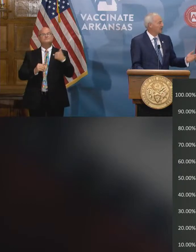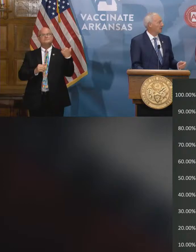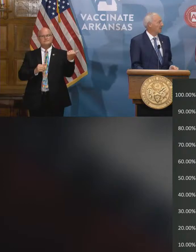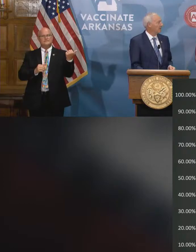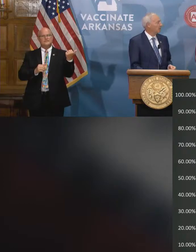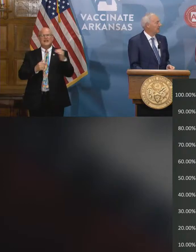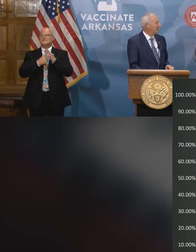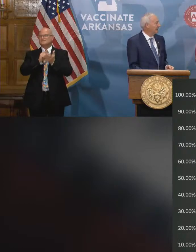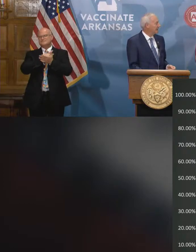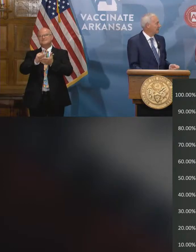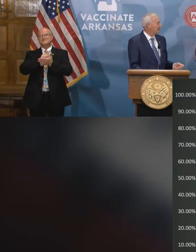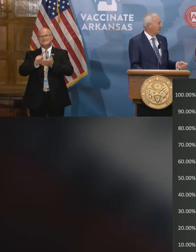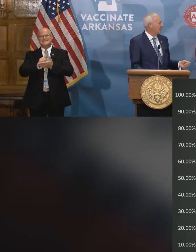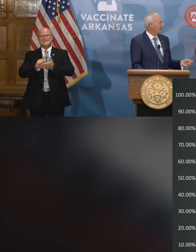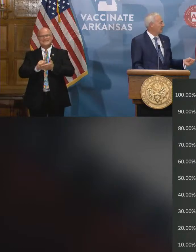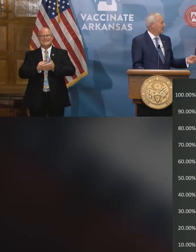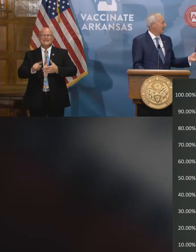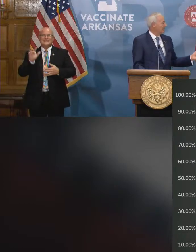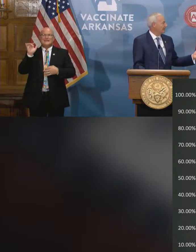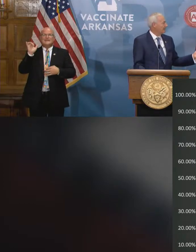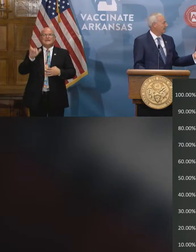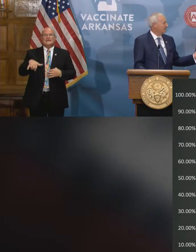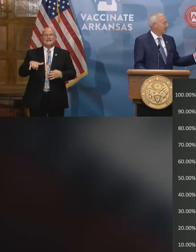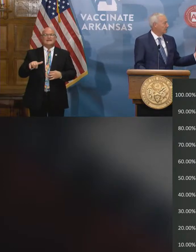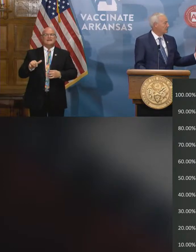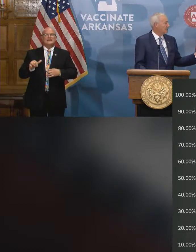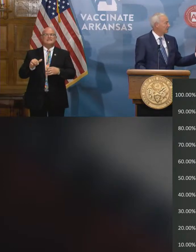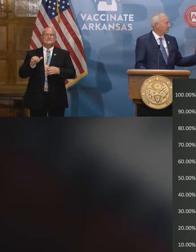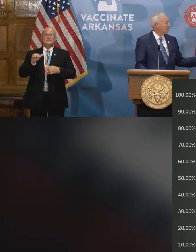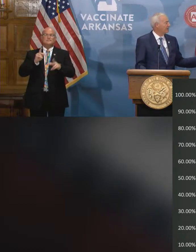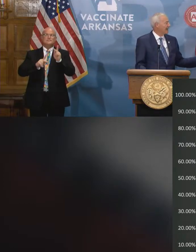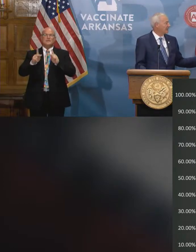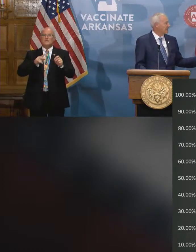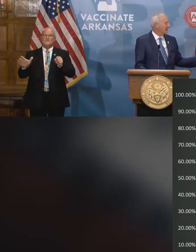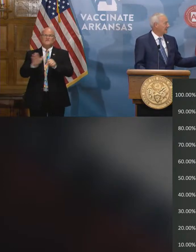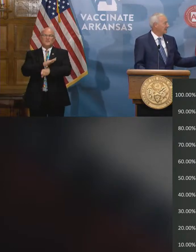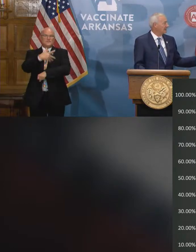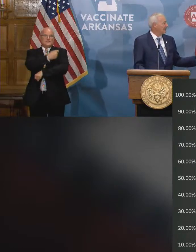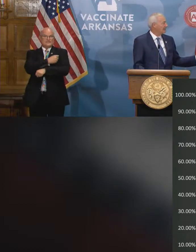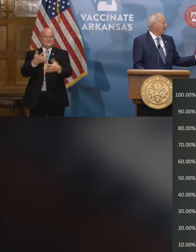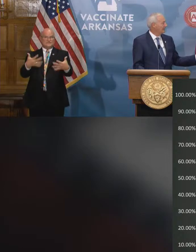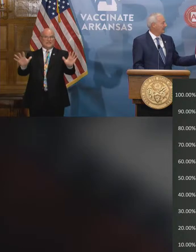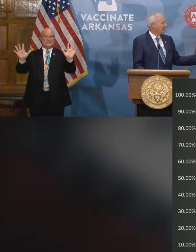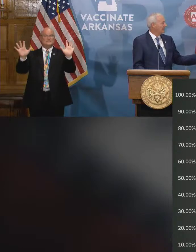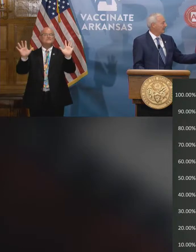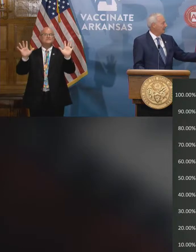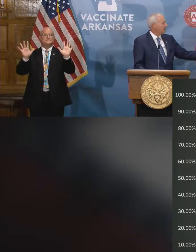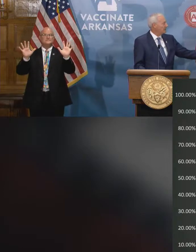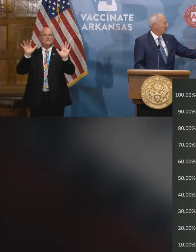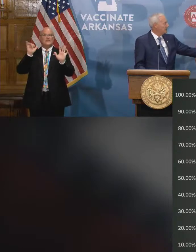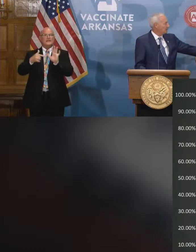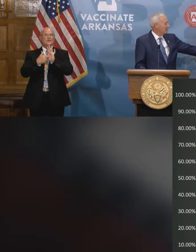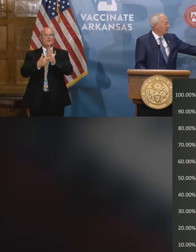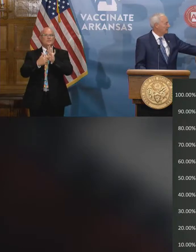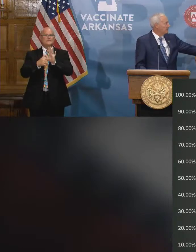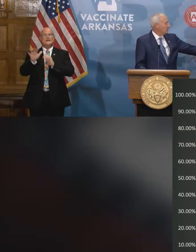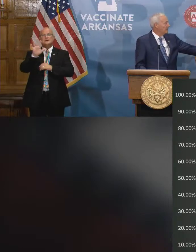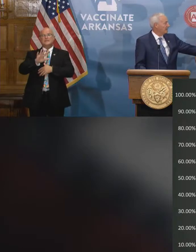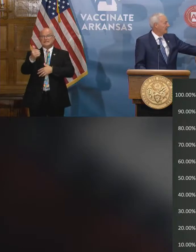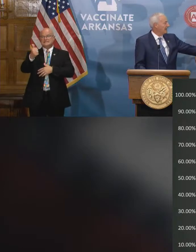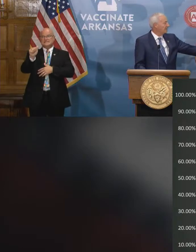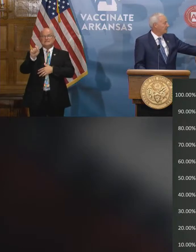is what I show every week as to those that are fully vaccinated. That represents